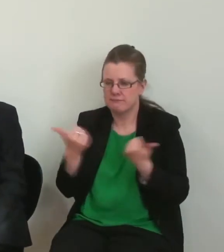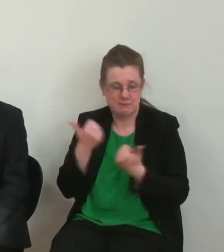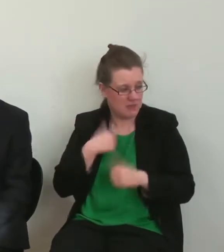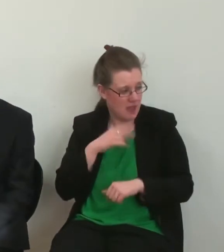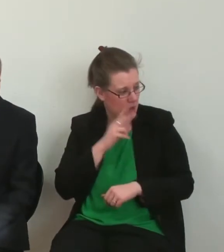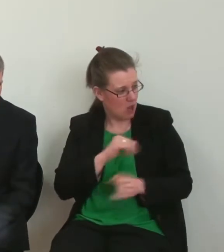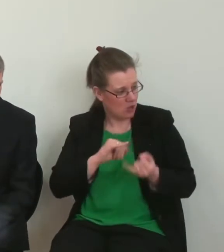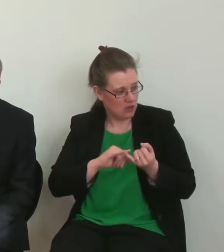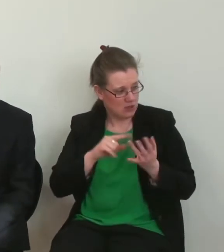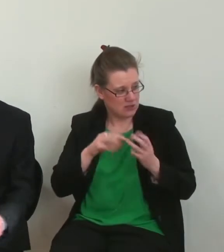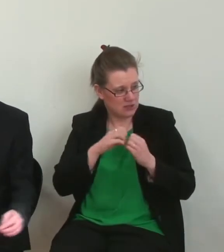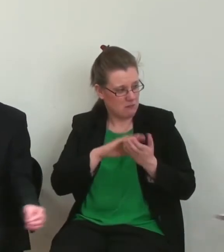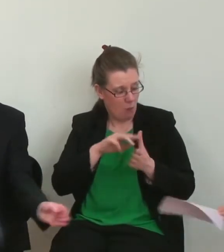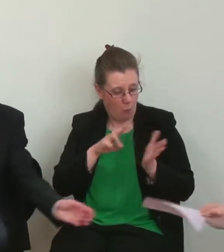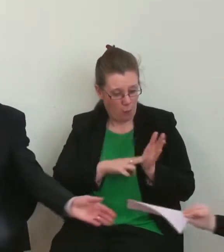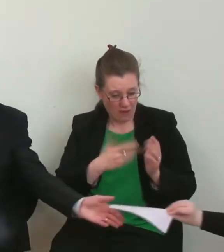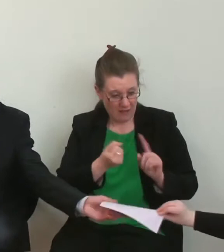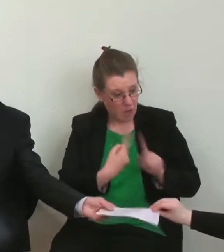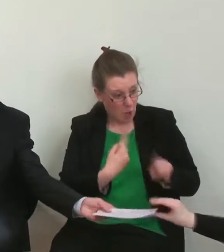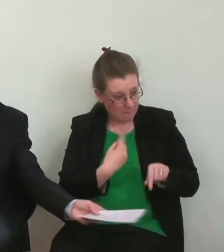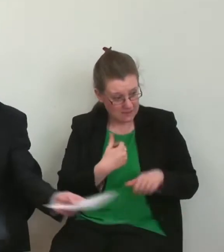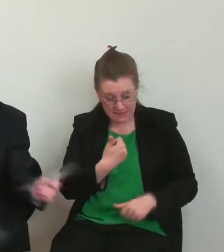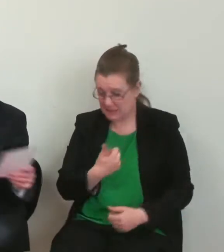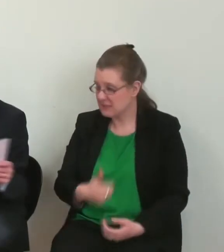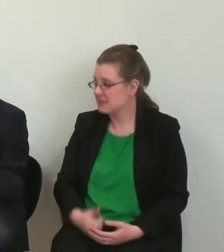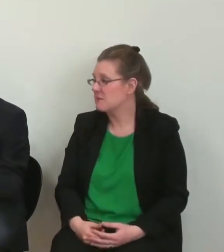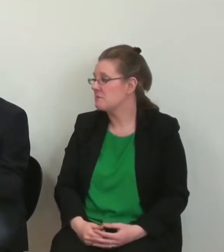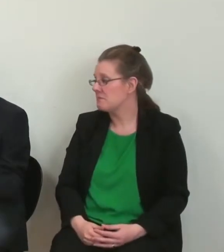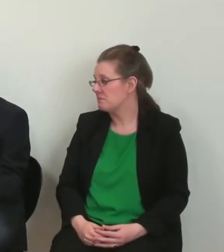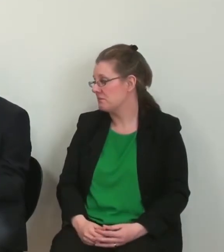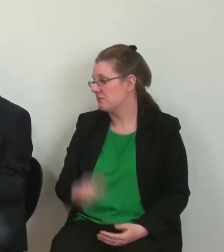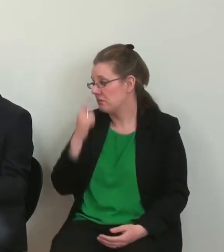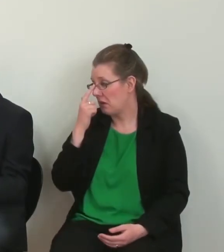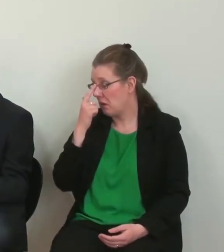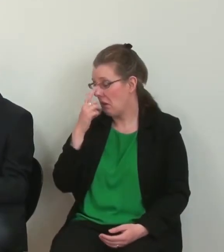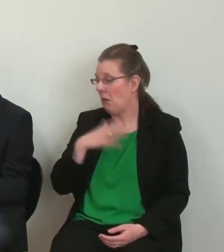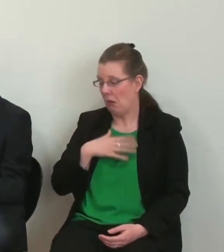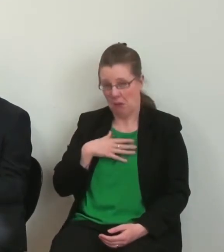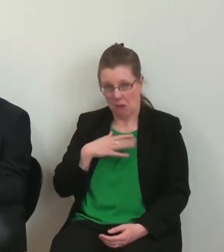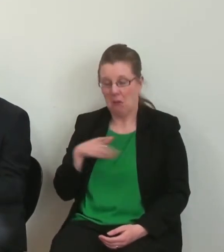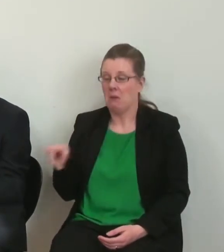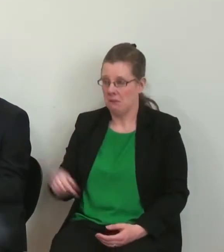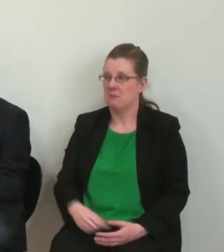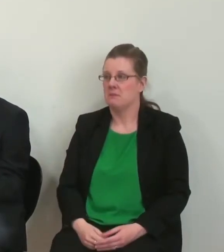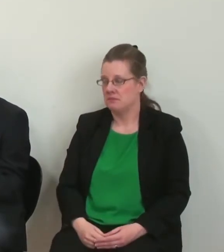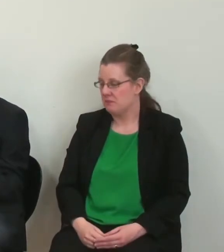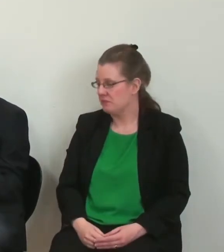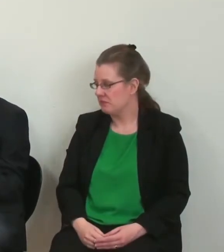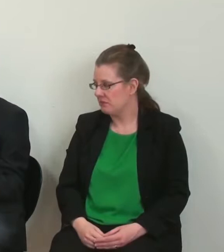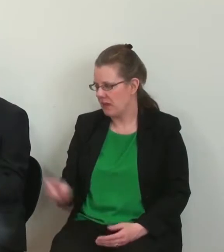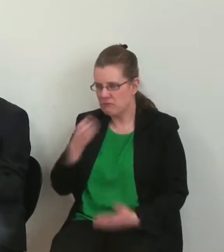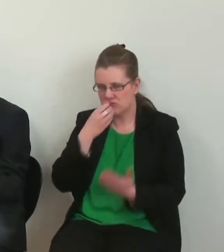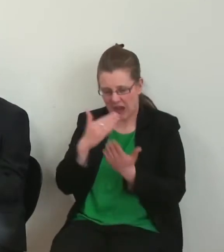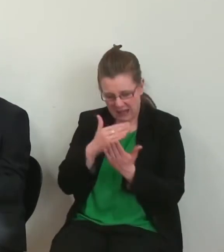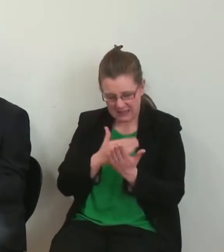right now and wonder if we've got some comments coming in. There we go. Right, okay. Here we go. Oh, this is